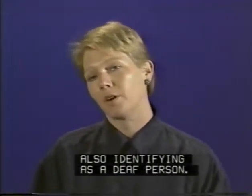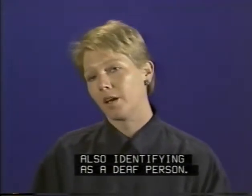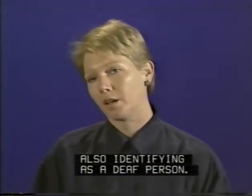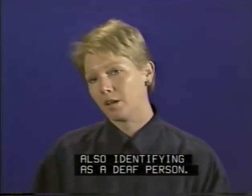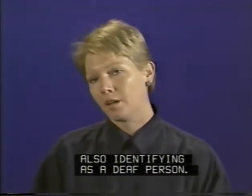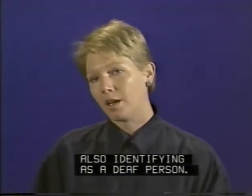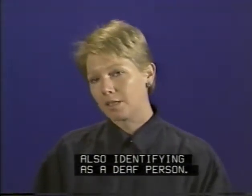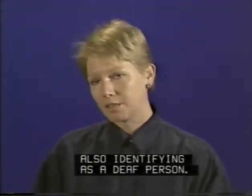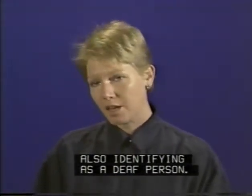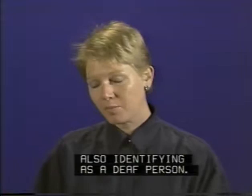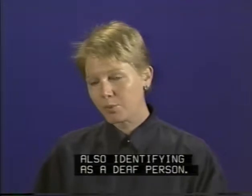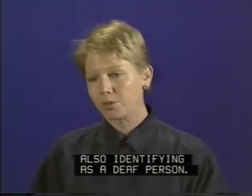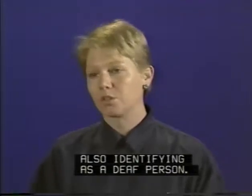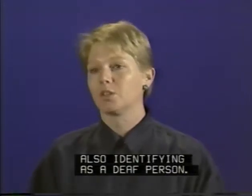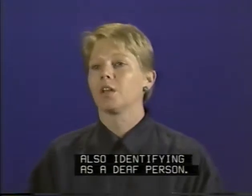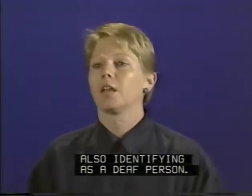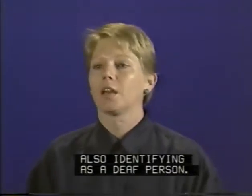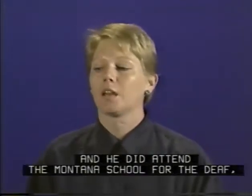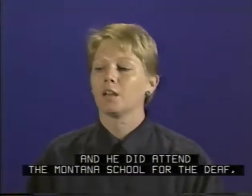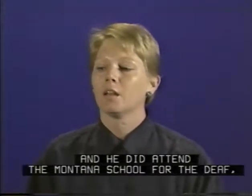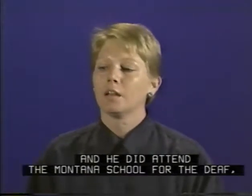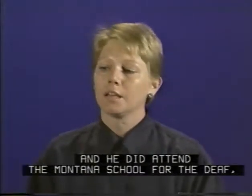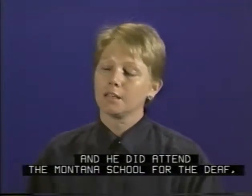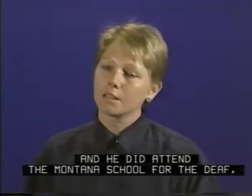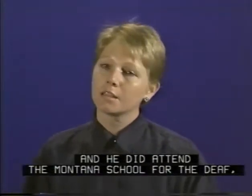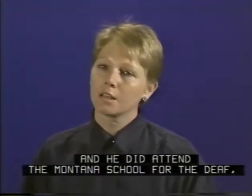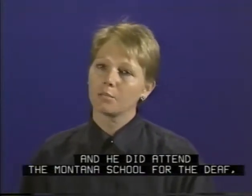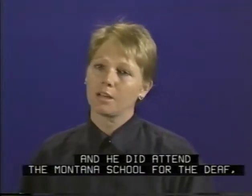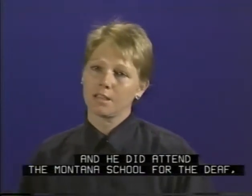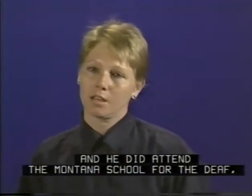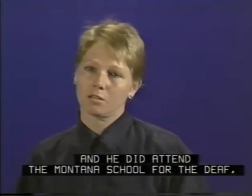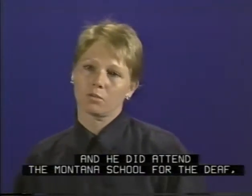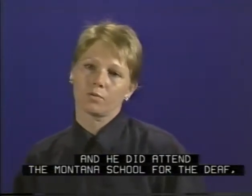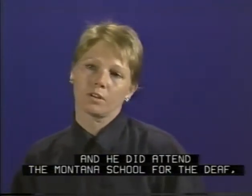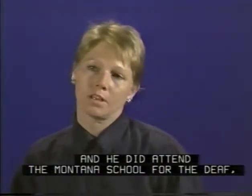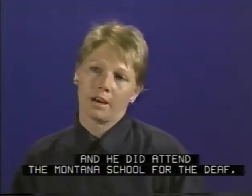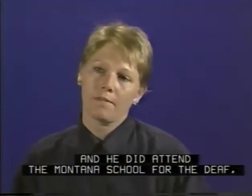identifying as a deaf person. And he did attend the Montana School for the Deaf,